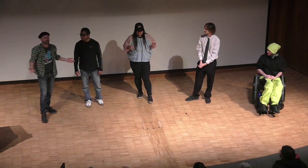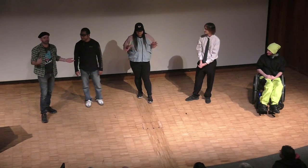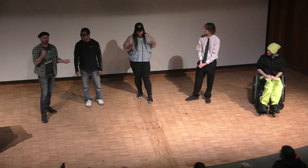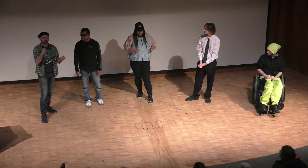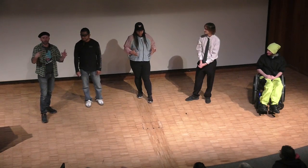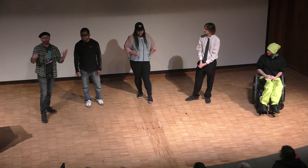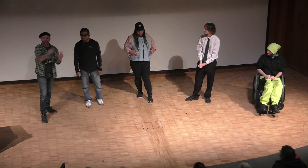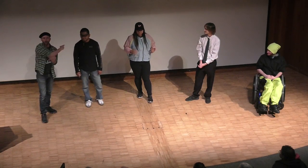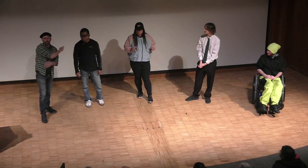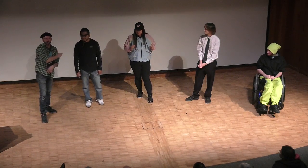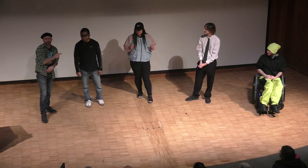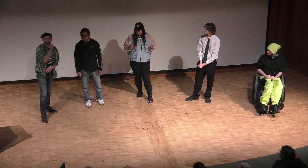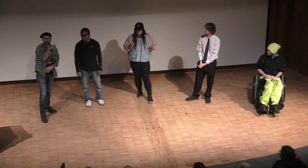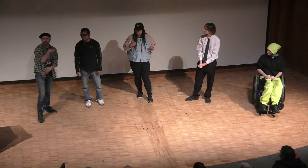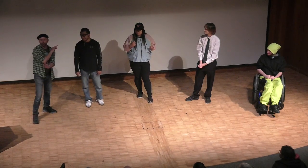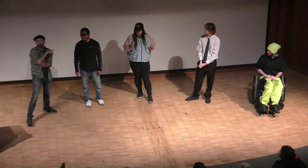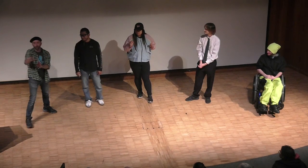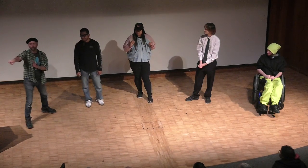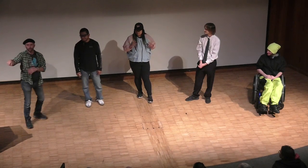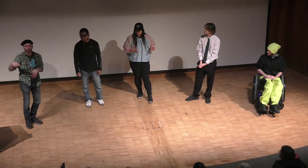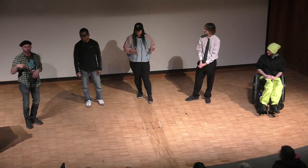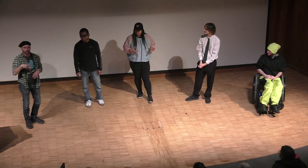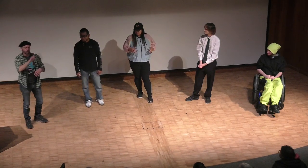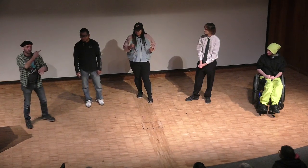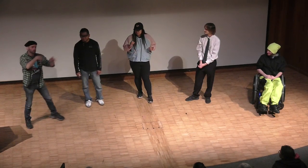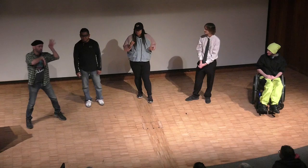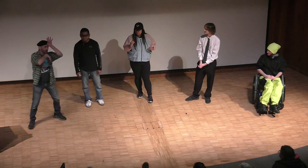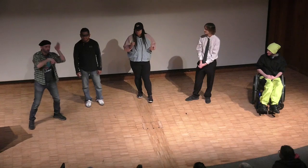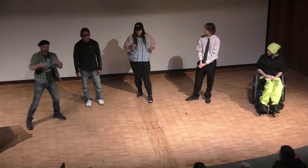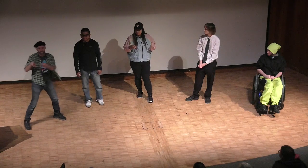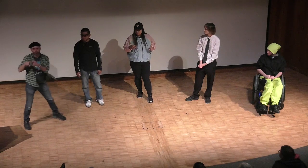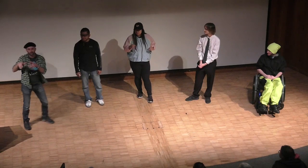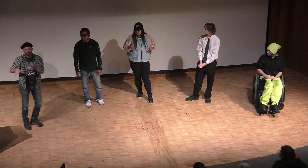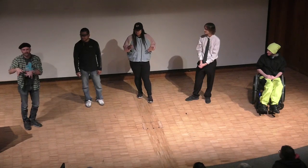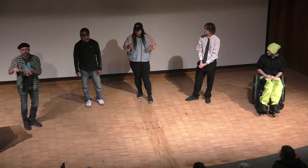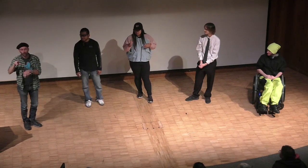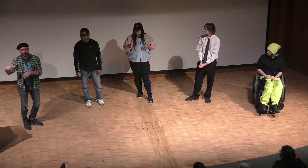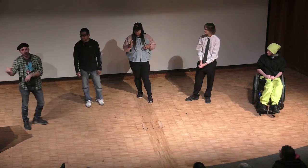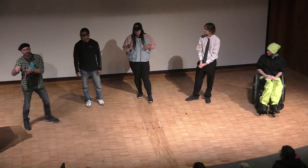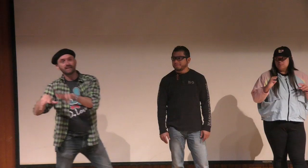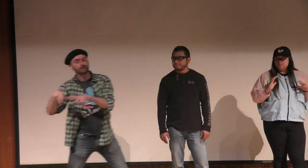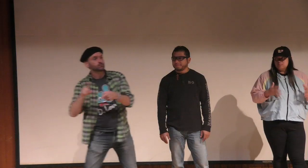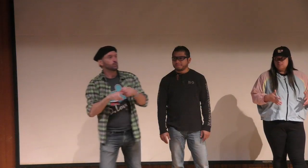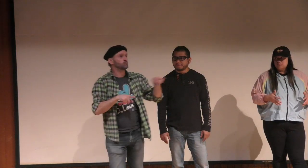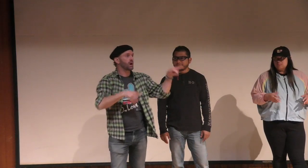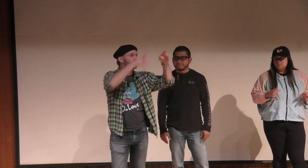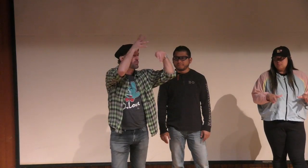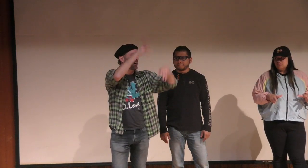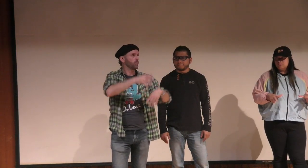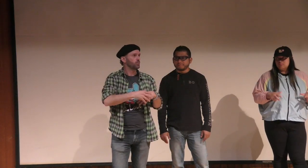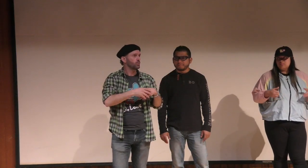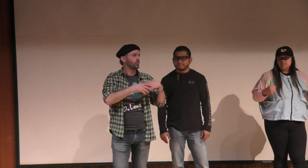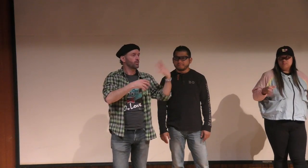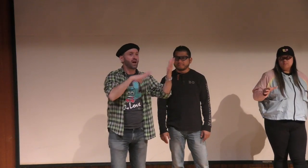that becomes really complicated. You can go backwards, you can go forwards, you could go to the feet, you could go from the feet to the crown,